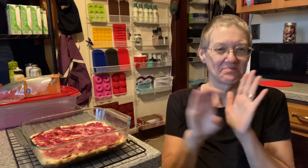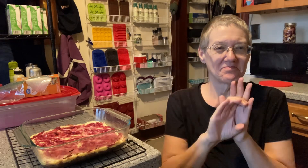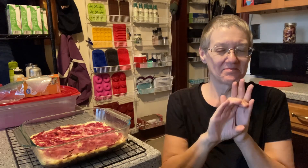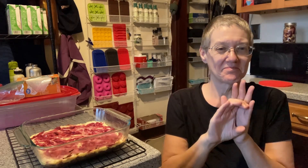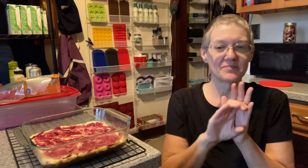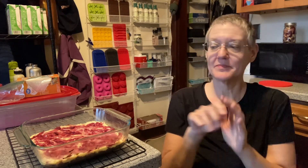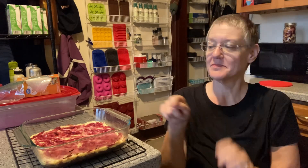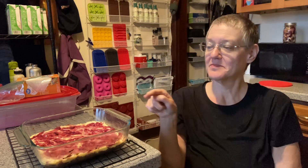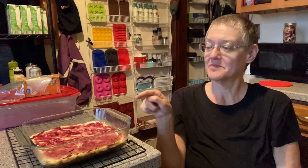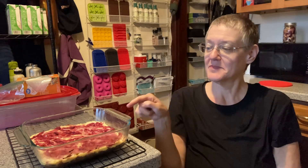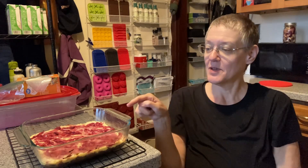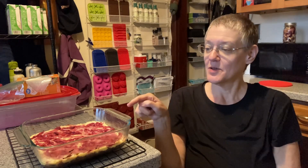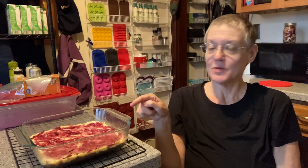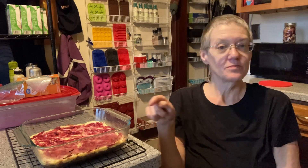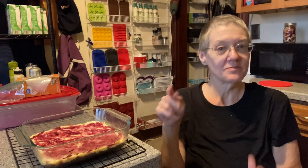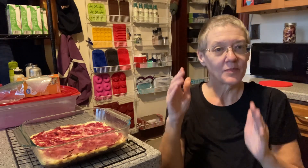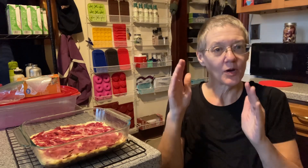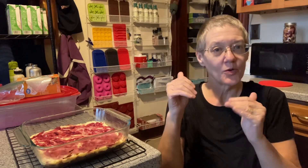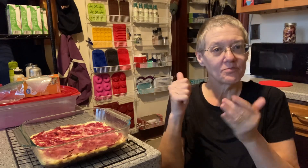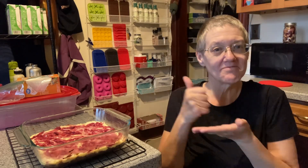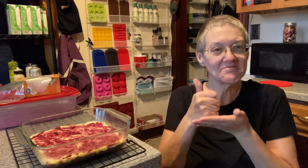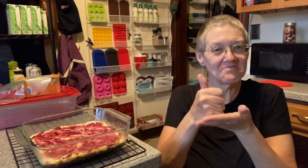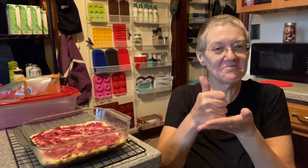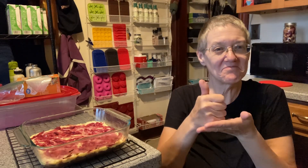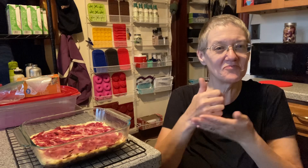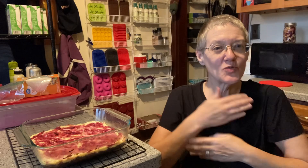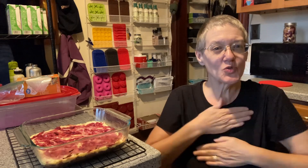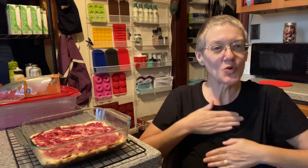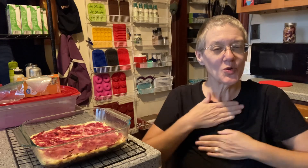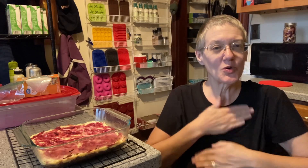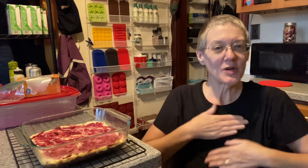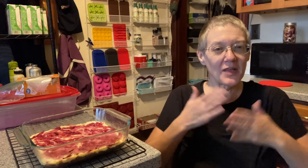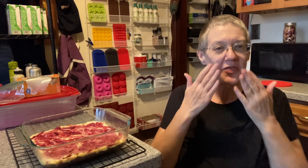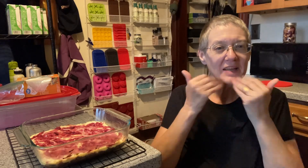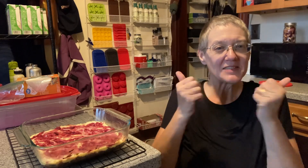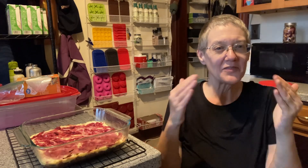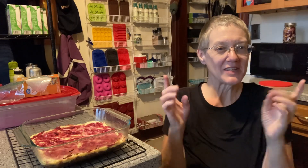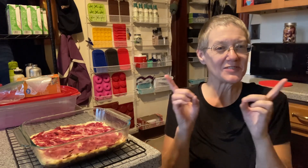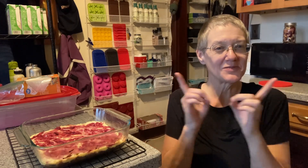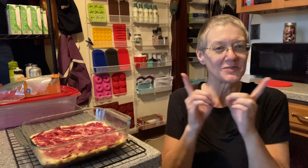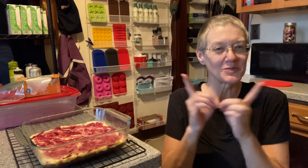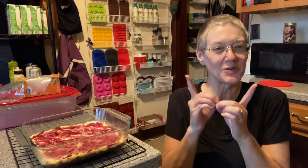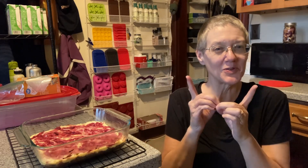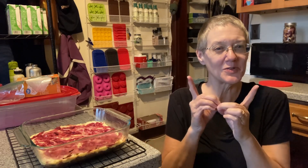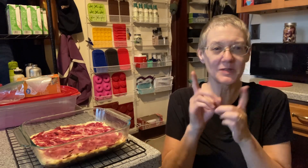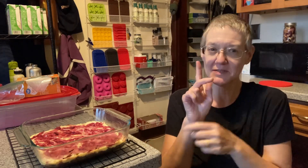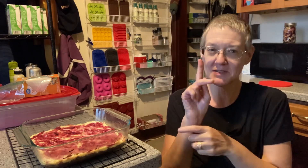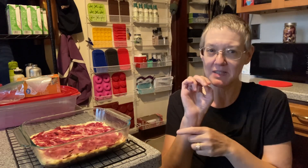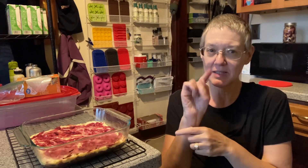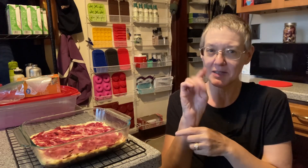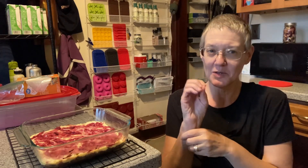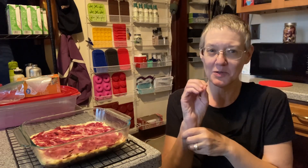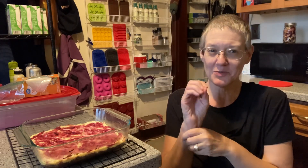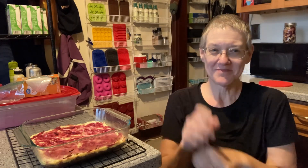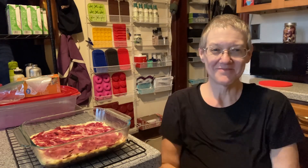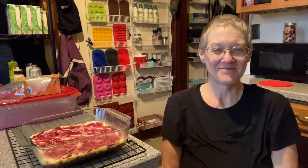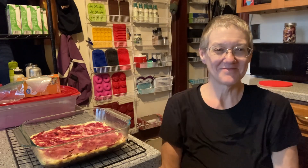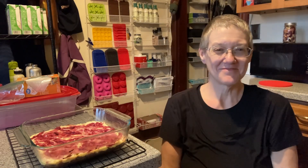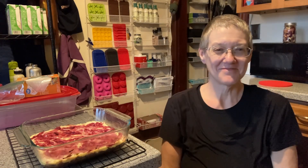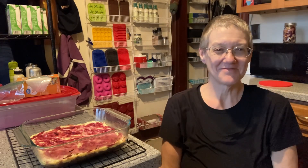you can see what it looks like. Hope that helps you enjoy your Thanksgiving holiday desserts.